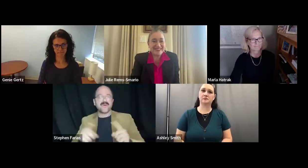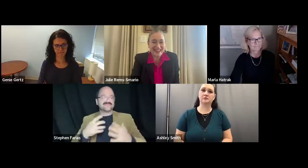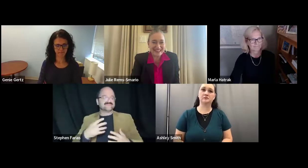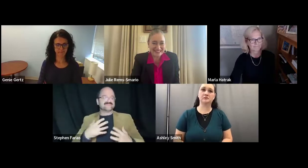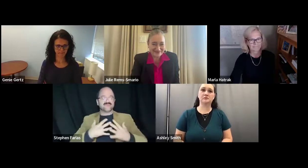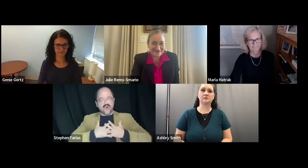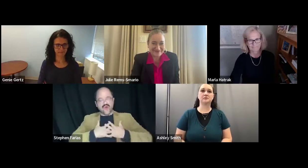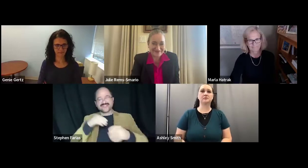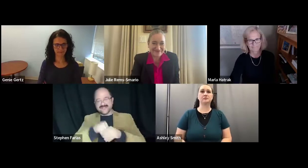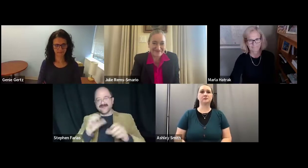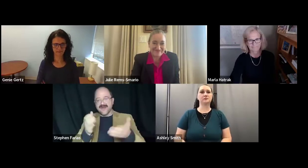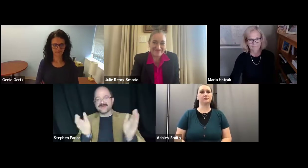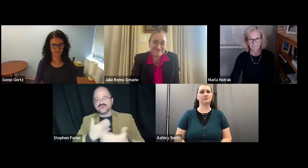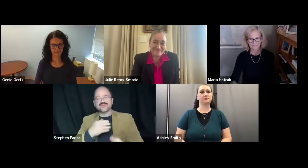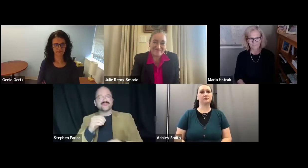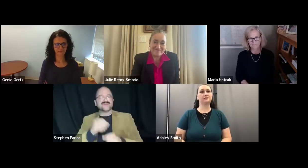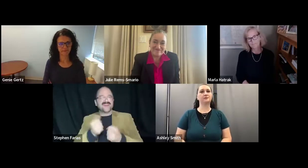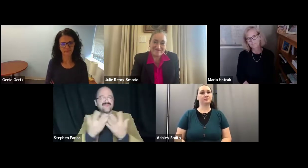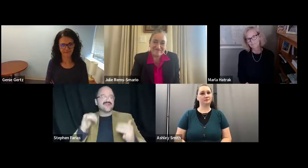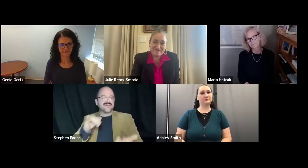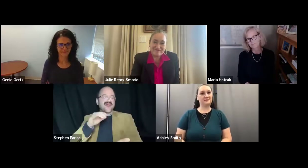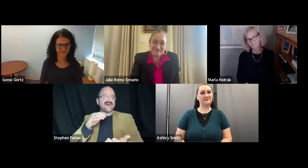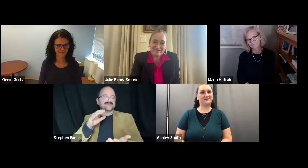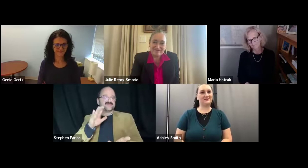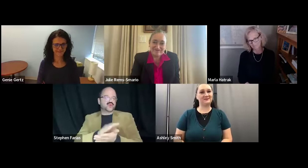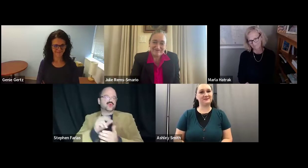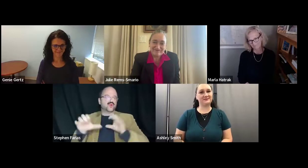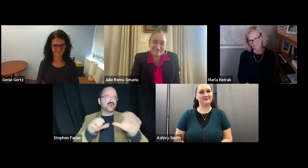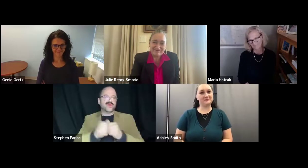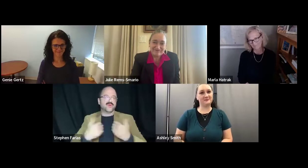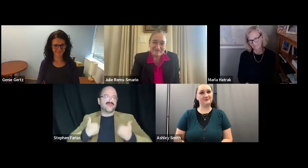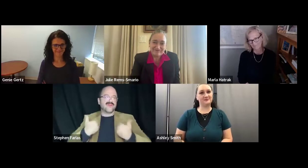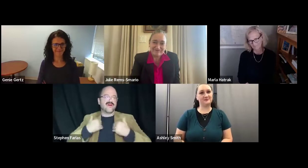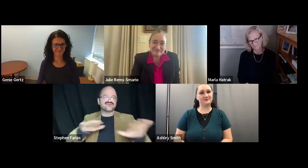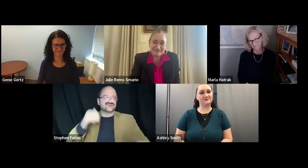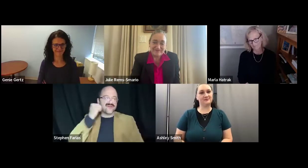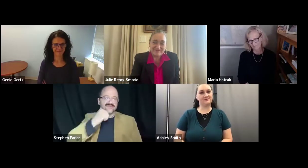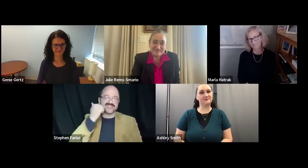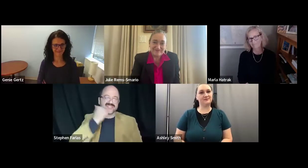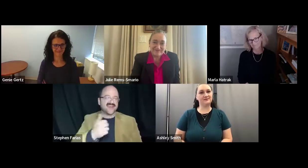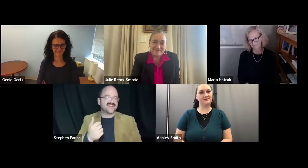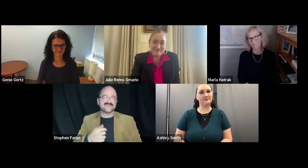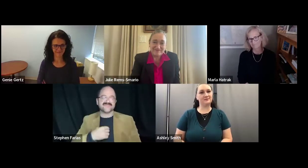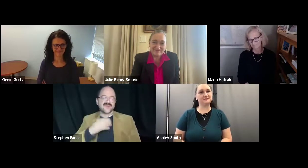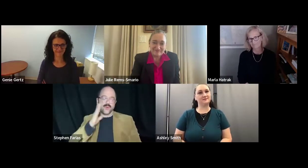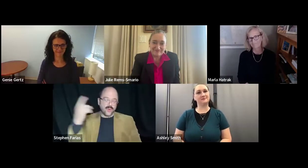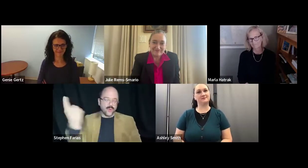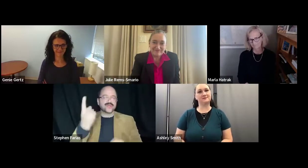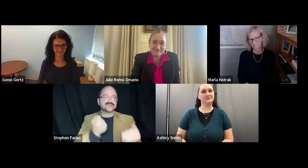elevate the community, we have to have a language available to them. And so I see what children are doing, or children